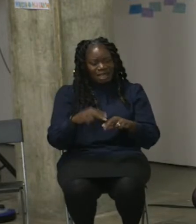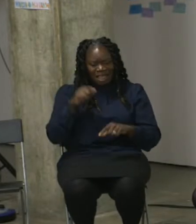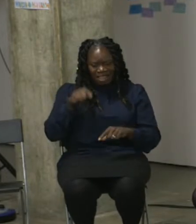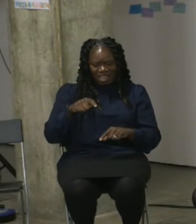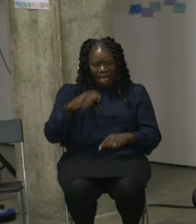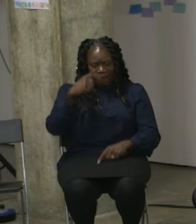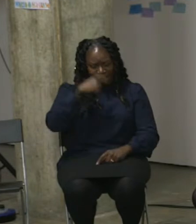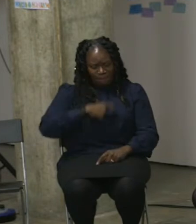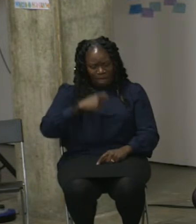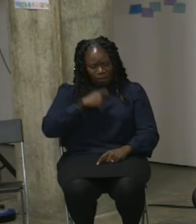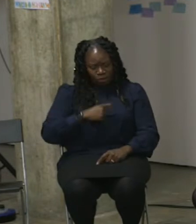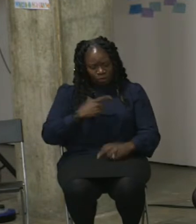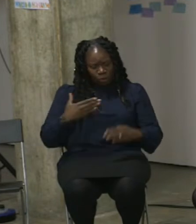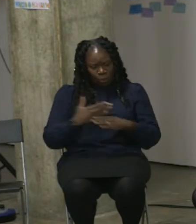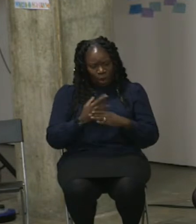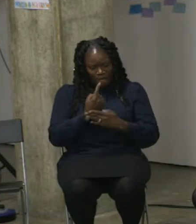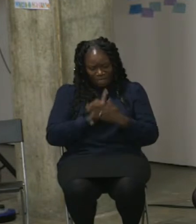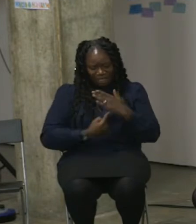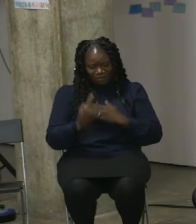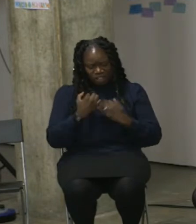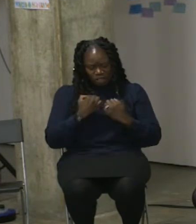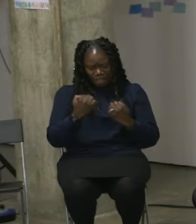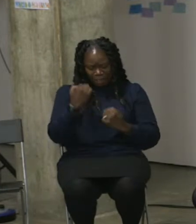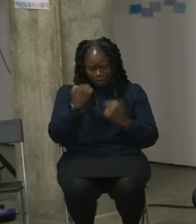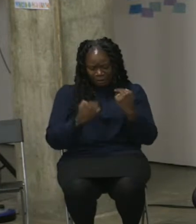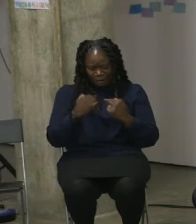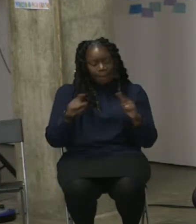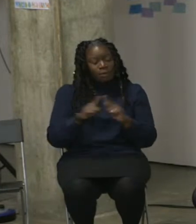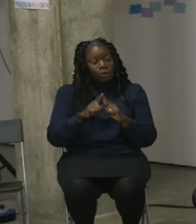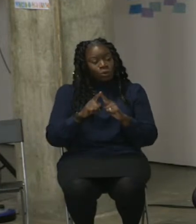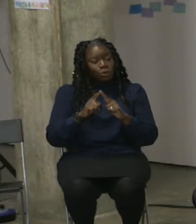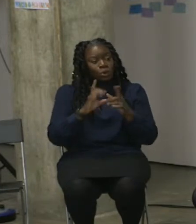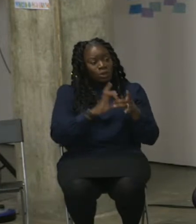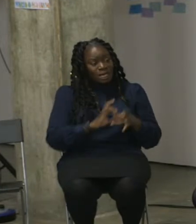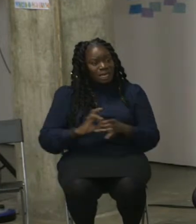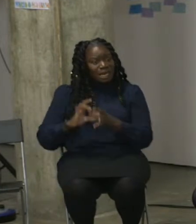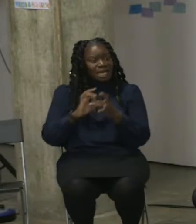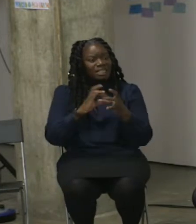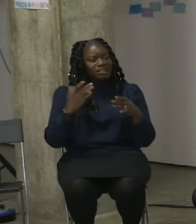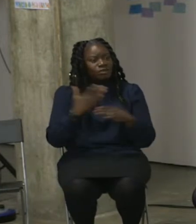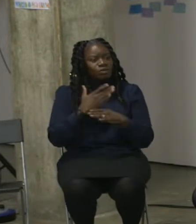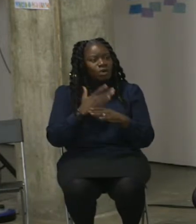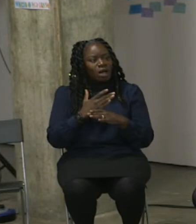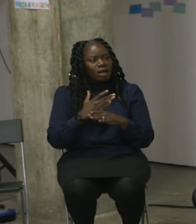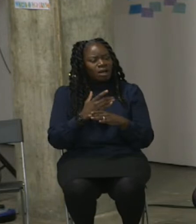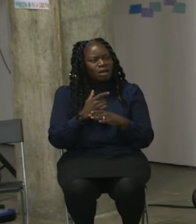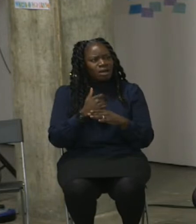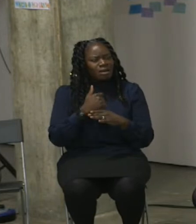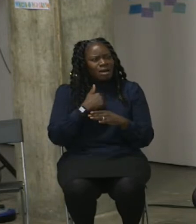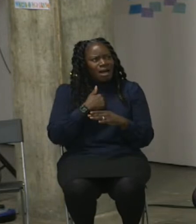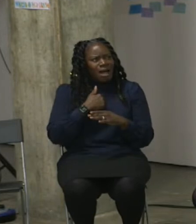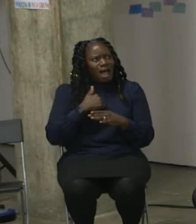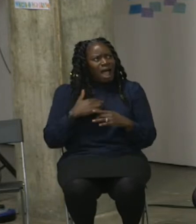each individual and collective work, and sometimes I just grieve the lack of